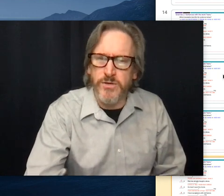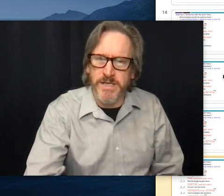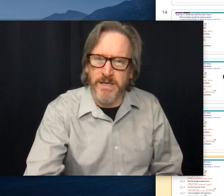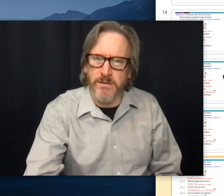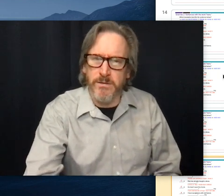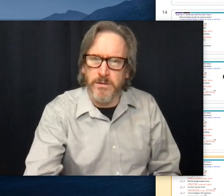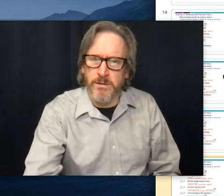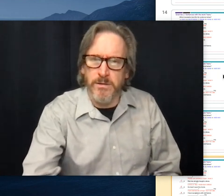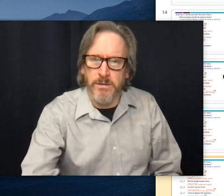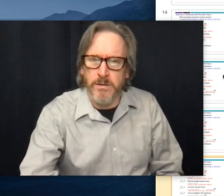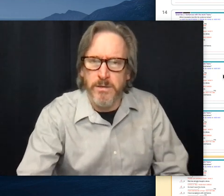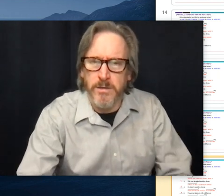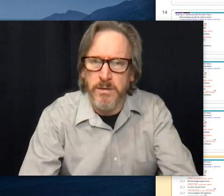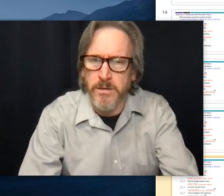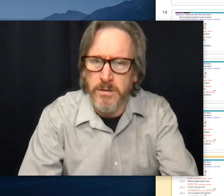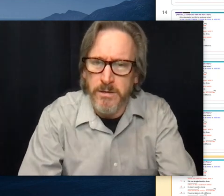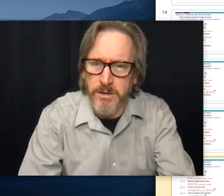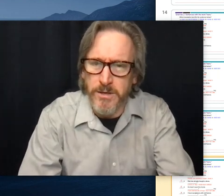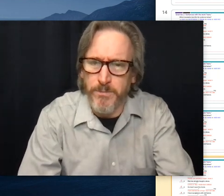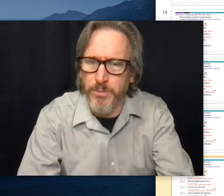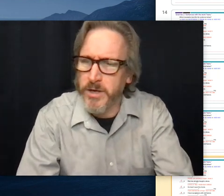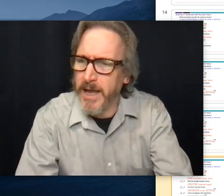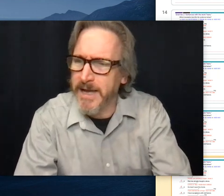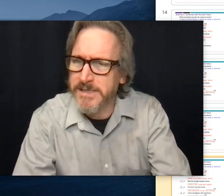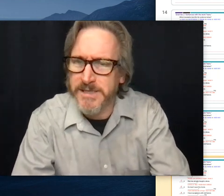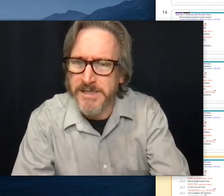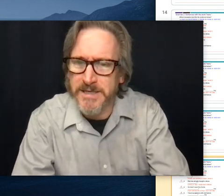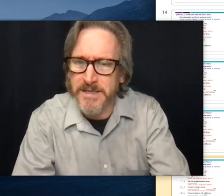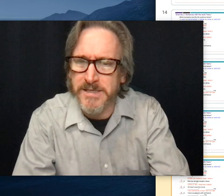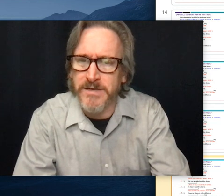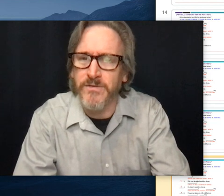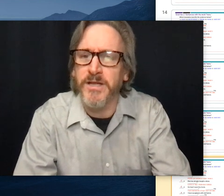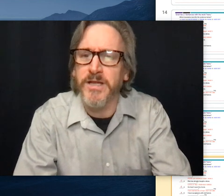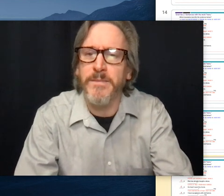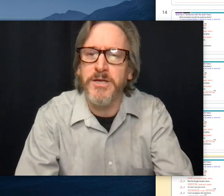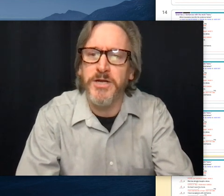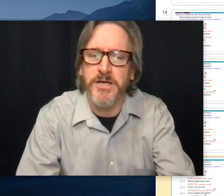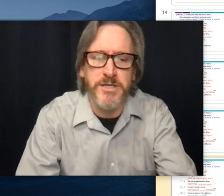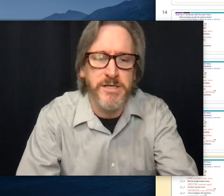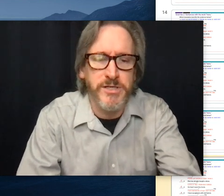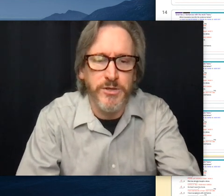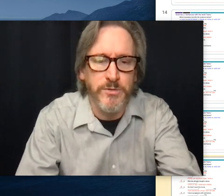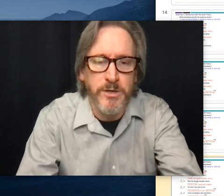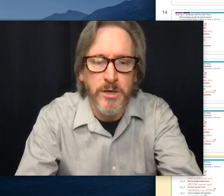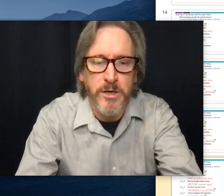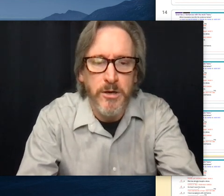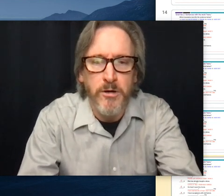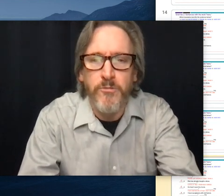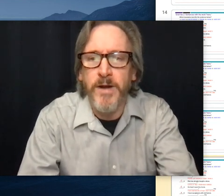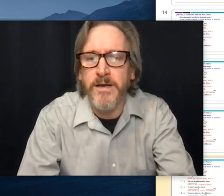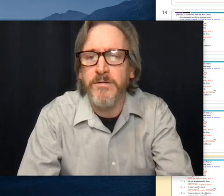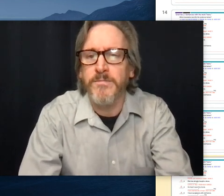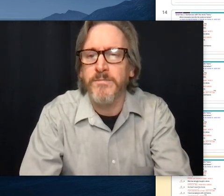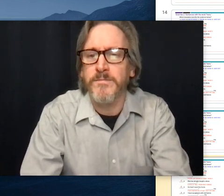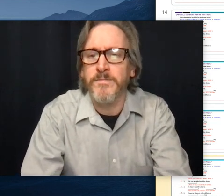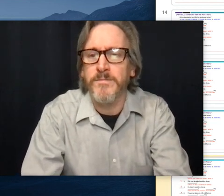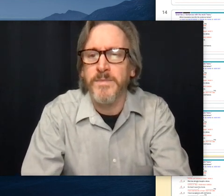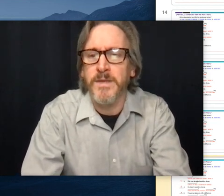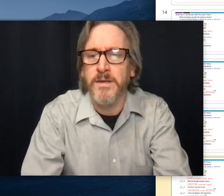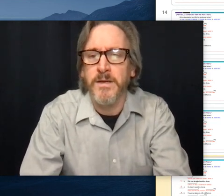Oh, interesting. The book has the sentence differently. Let me change this to red.